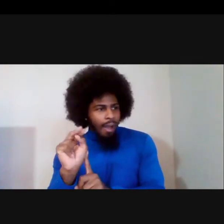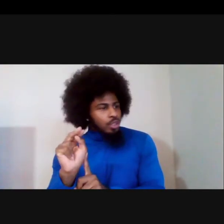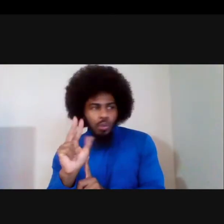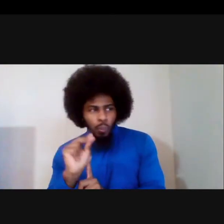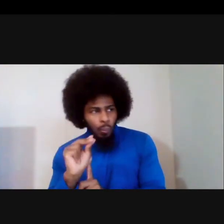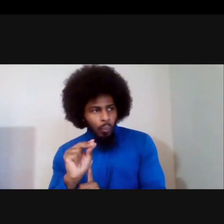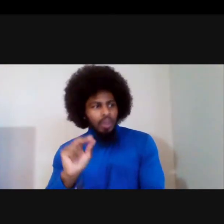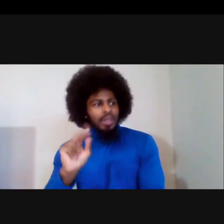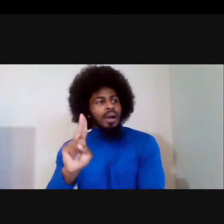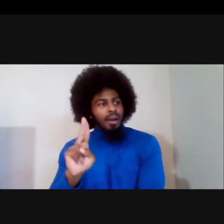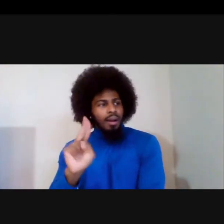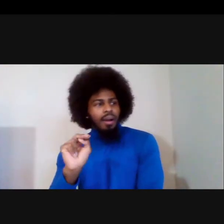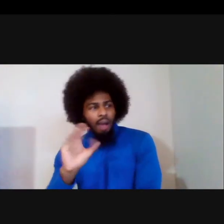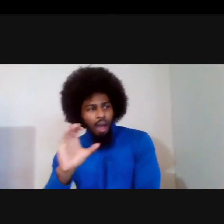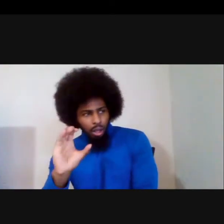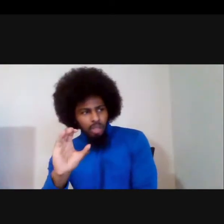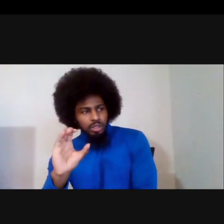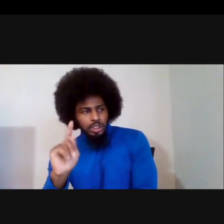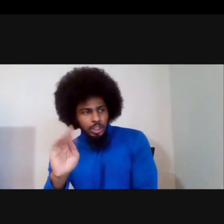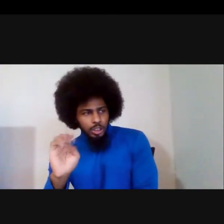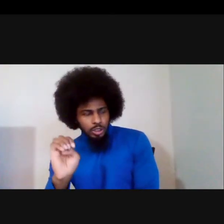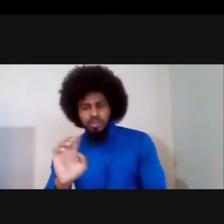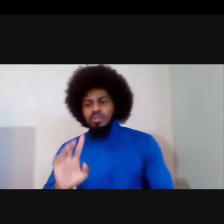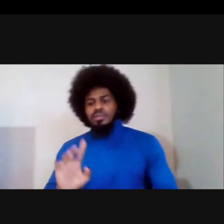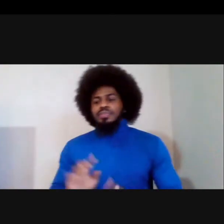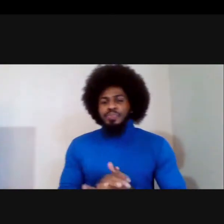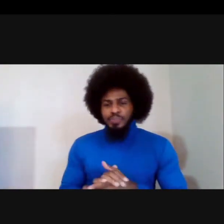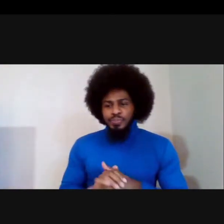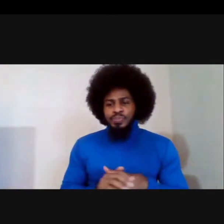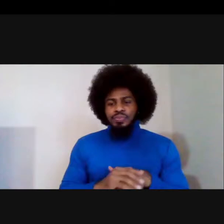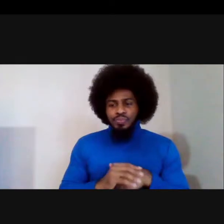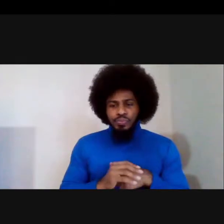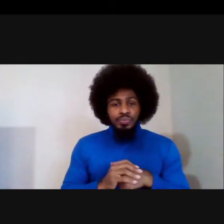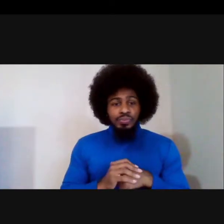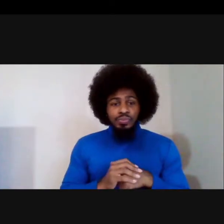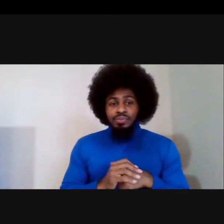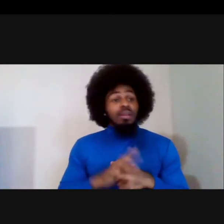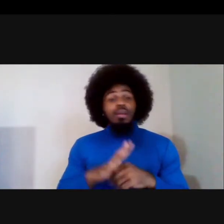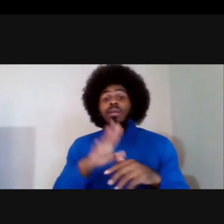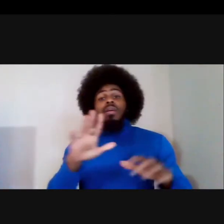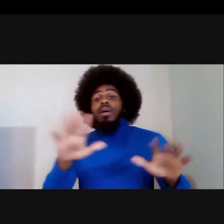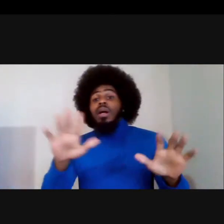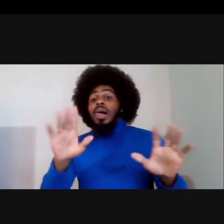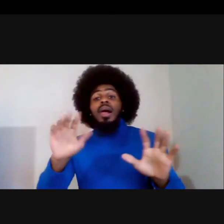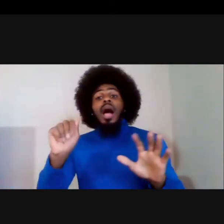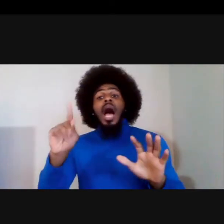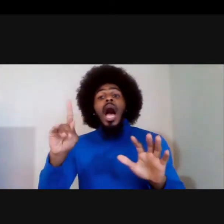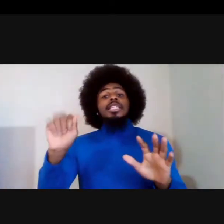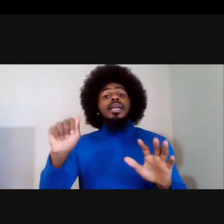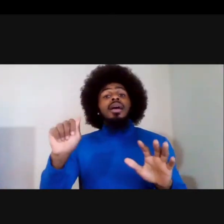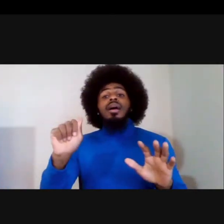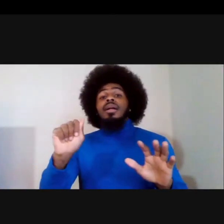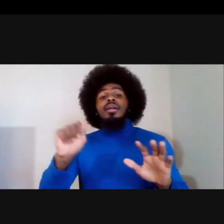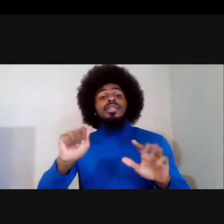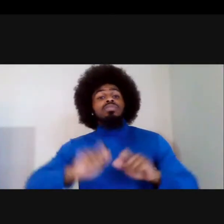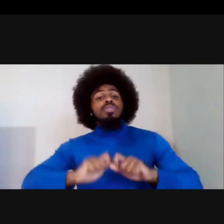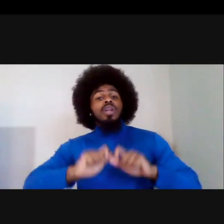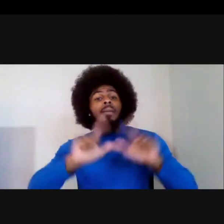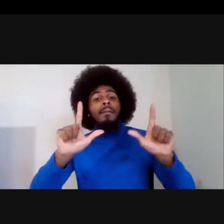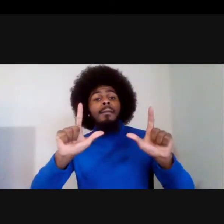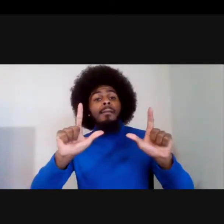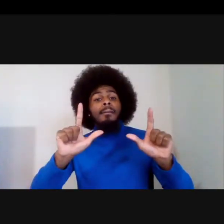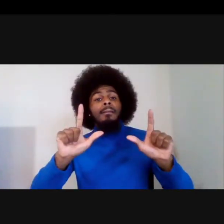The children. Wait, Adia, come back. Let's see if anybody's running behind Adia again. But